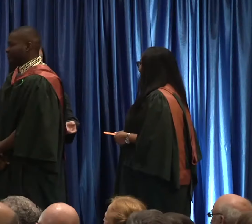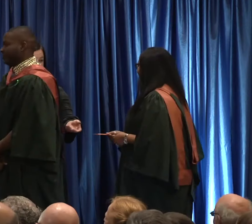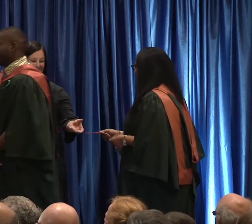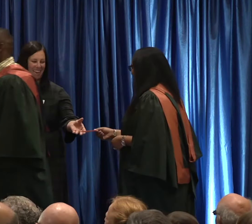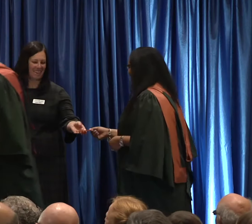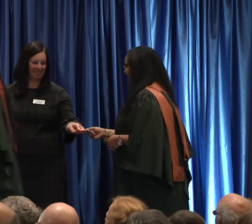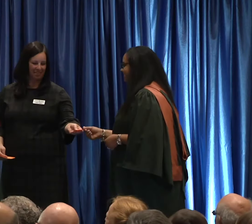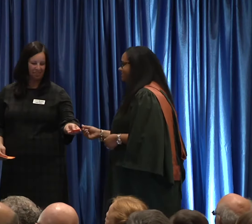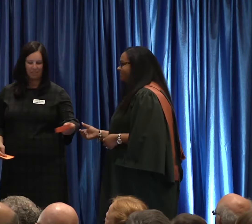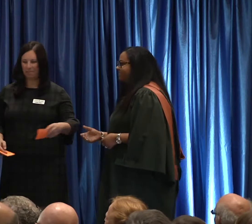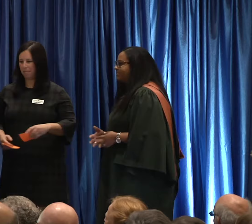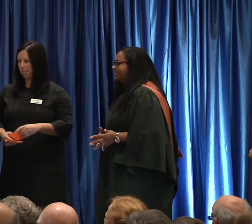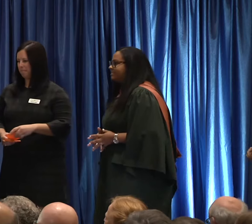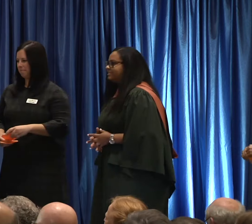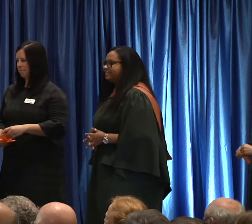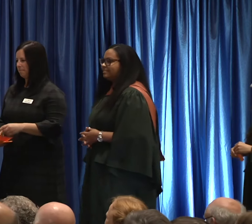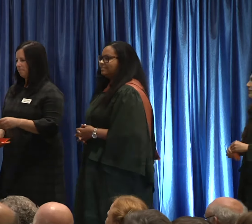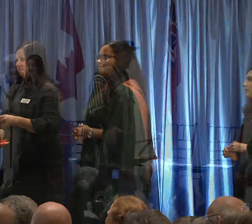Cyril Kipome.